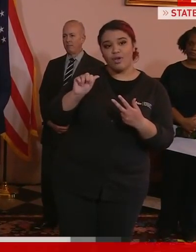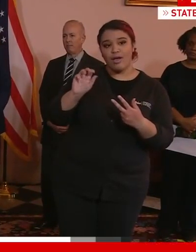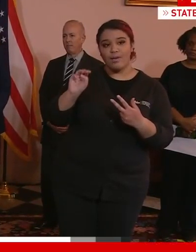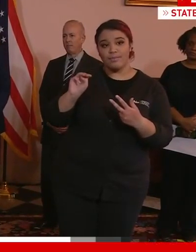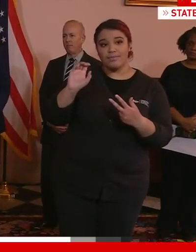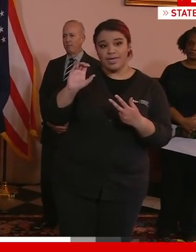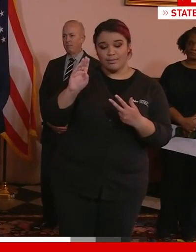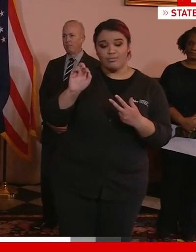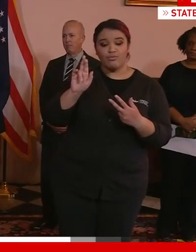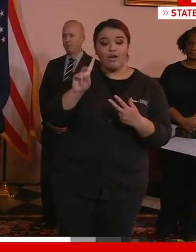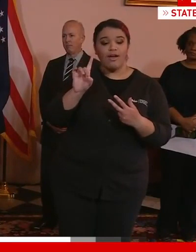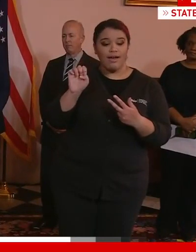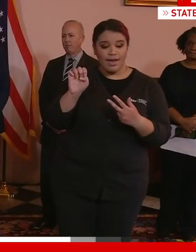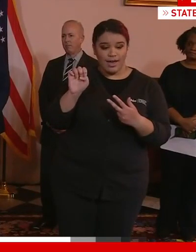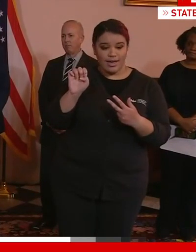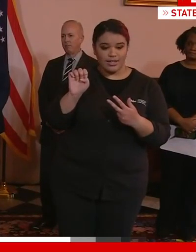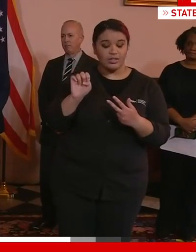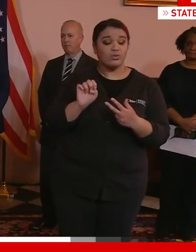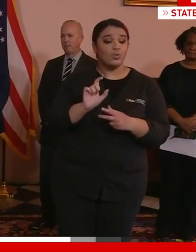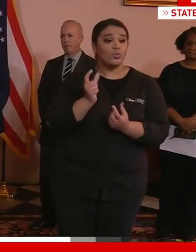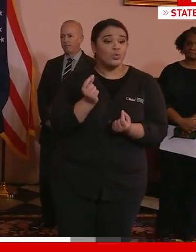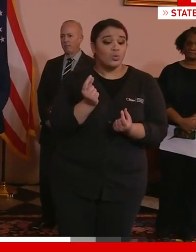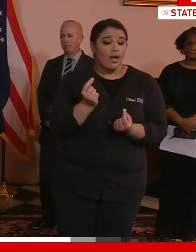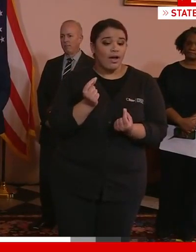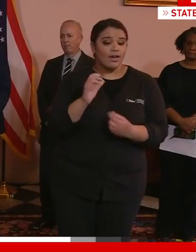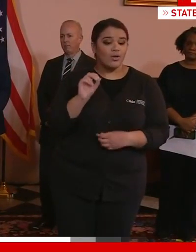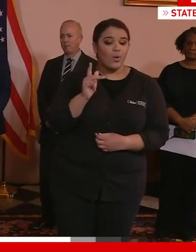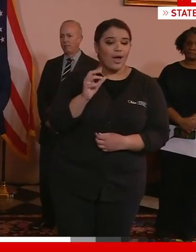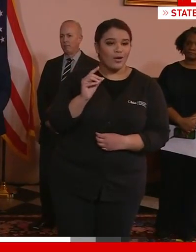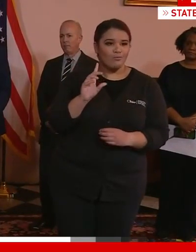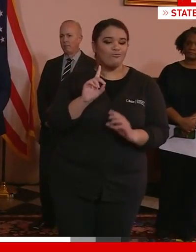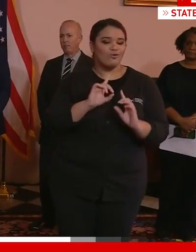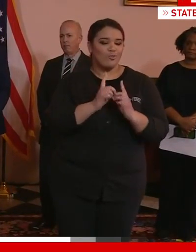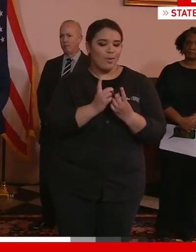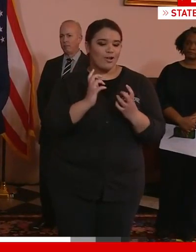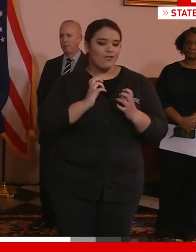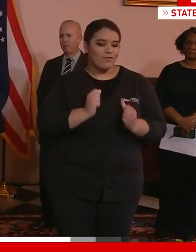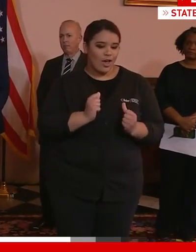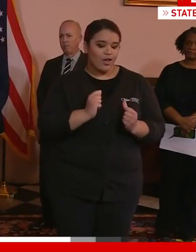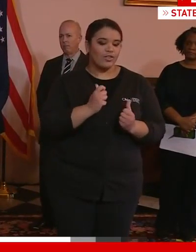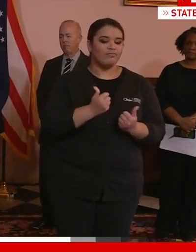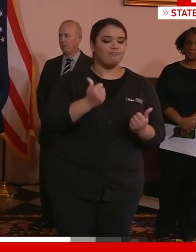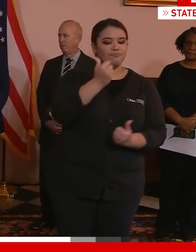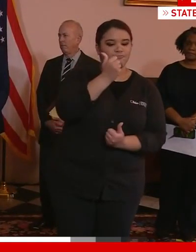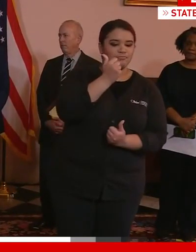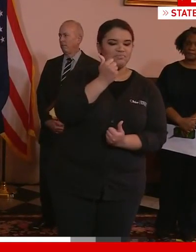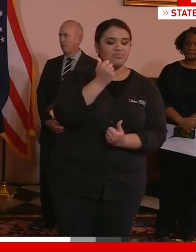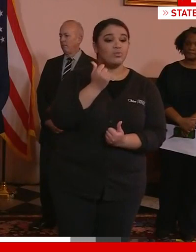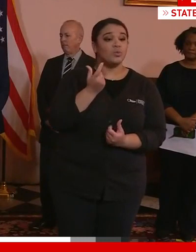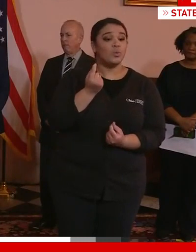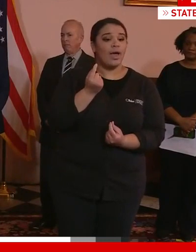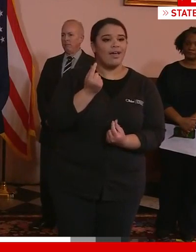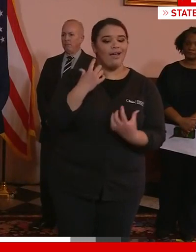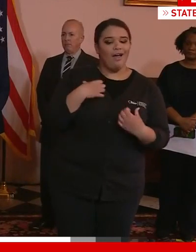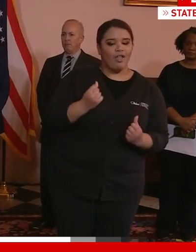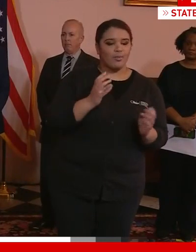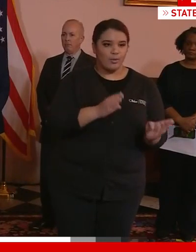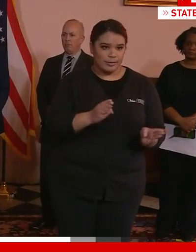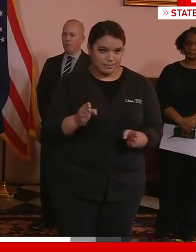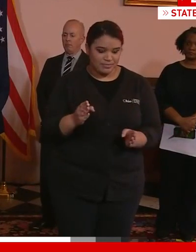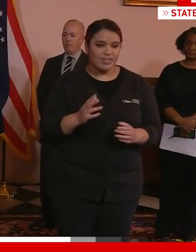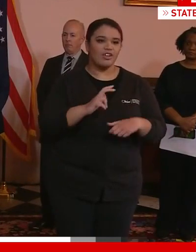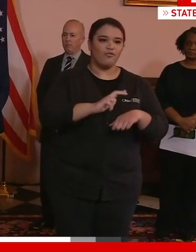Director from the Department of Health. We also, of course, have Dr. Amy Acton and the Lieutenant